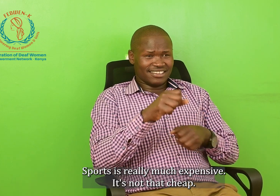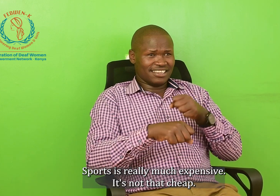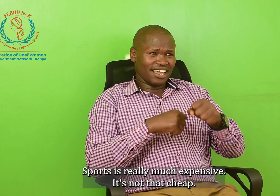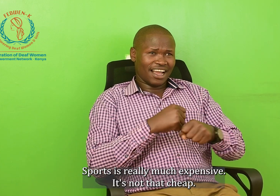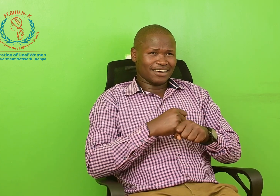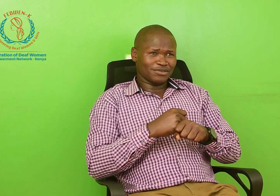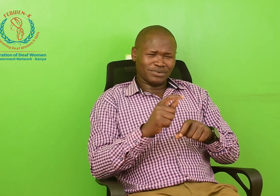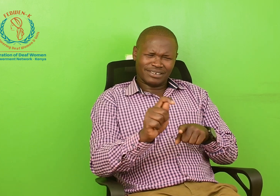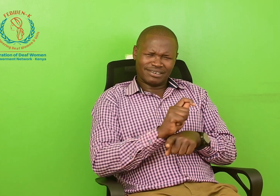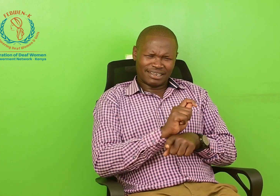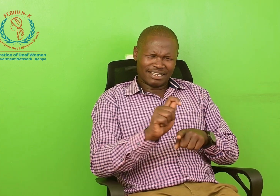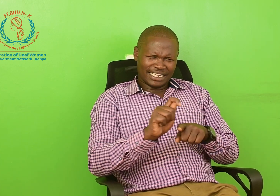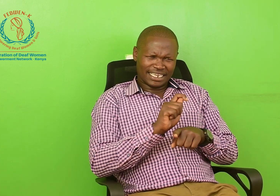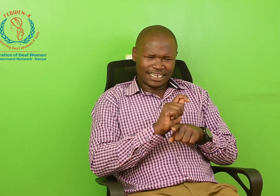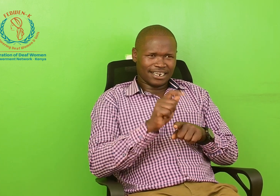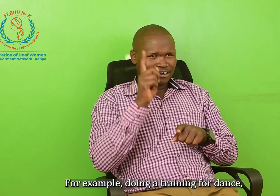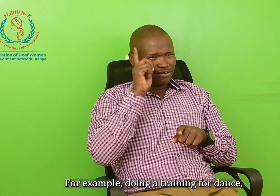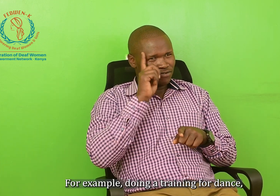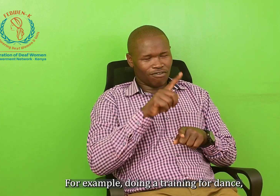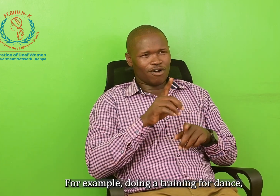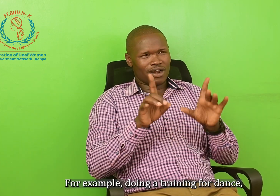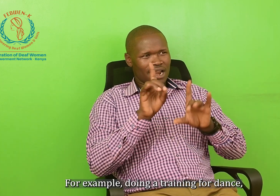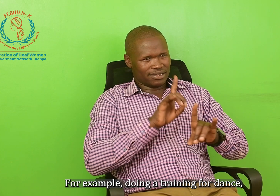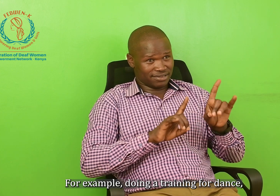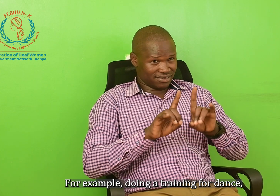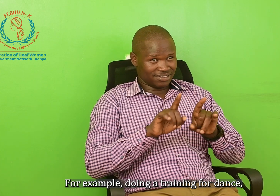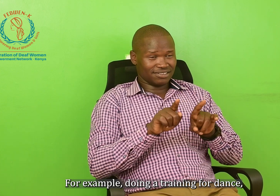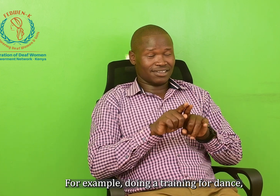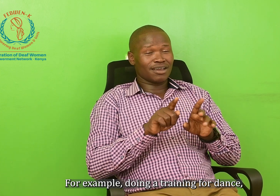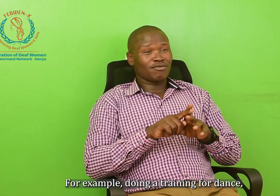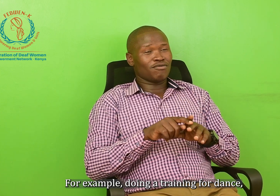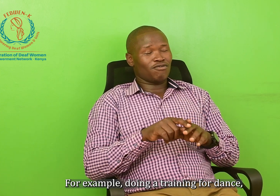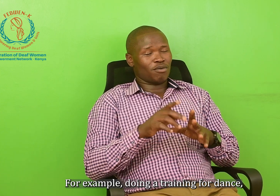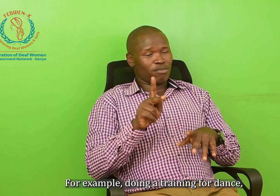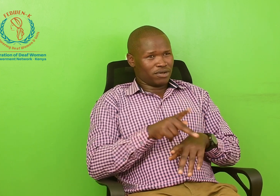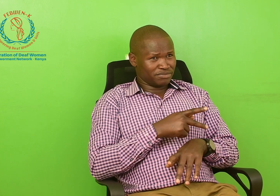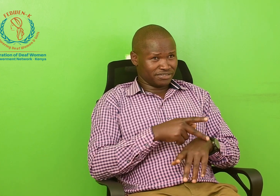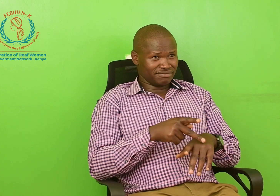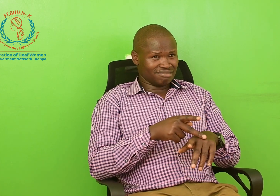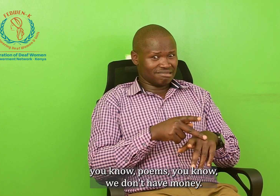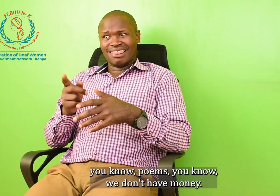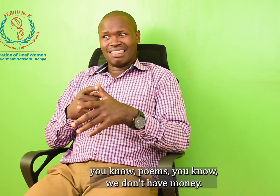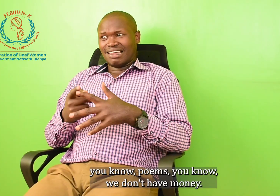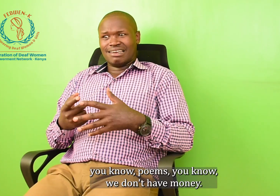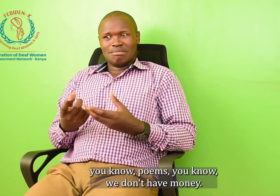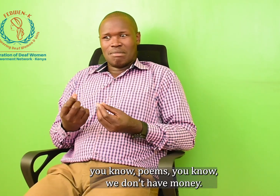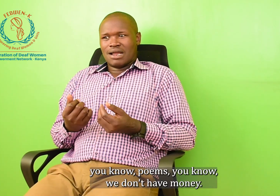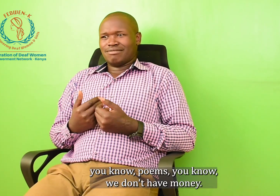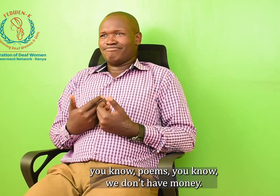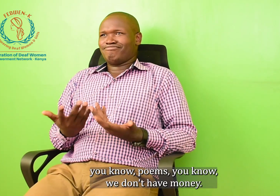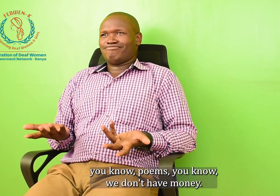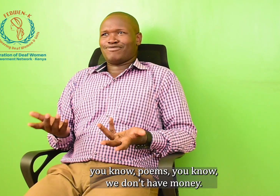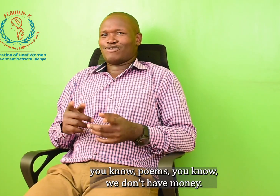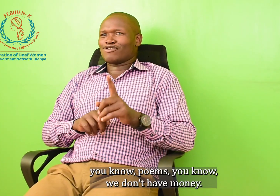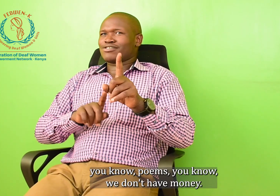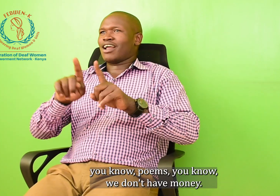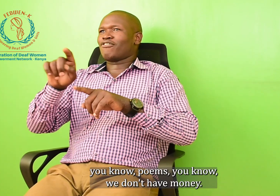that cheap. For example, doing a training for dance, poems, we don't have